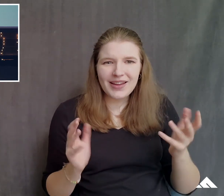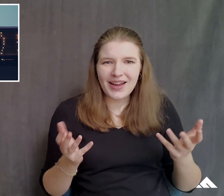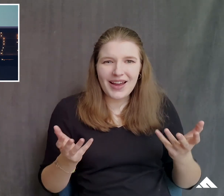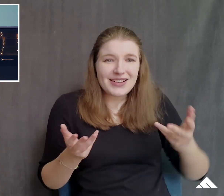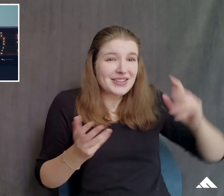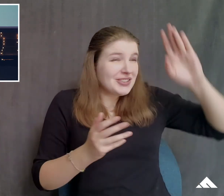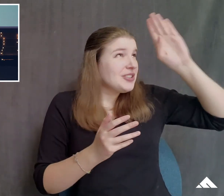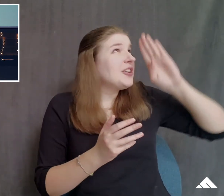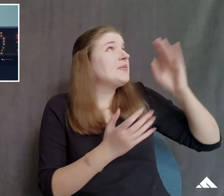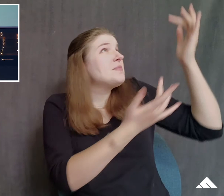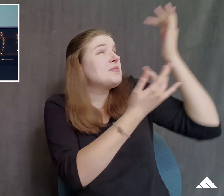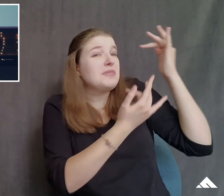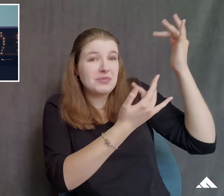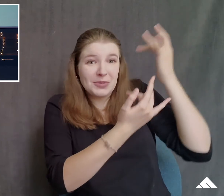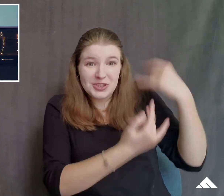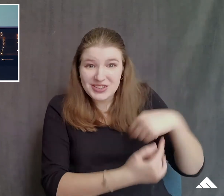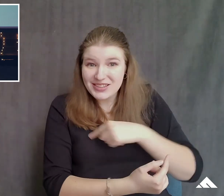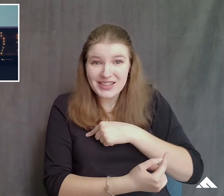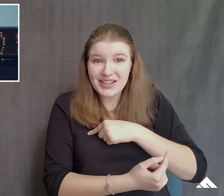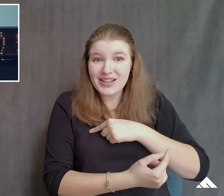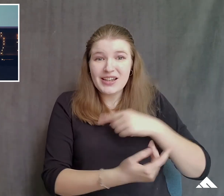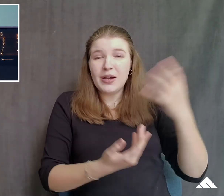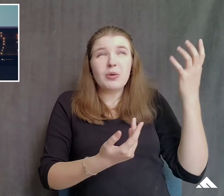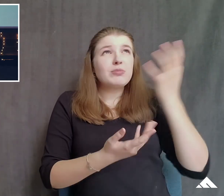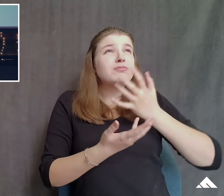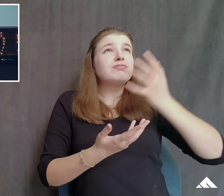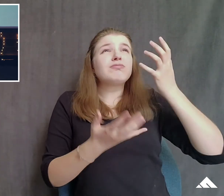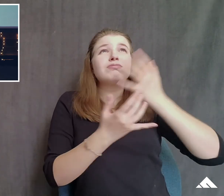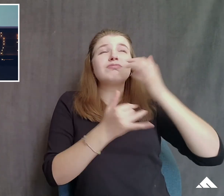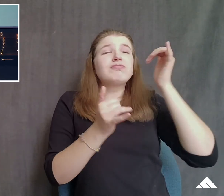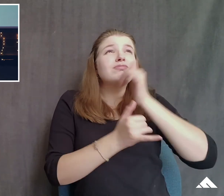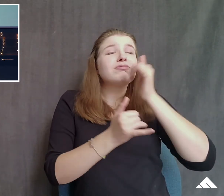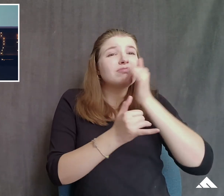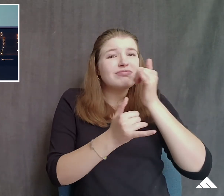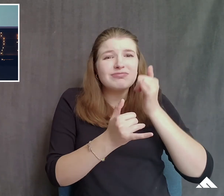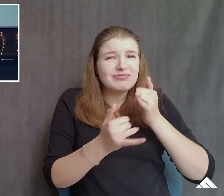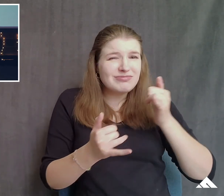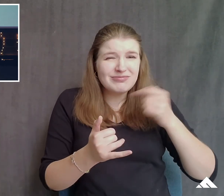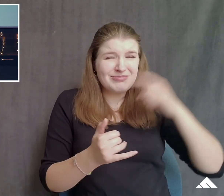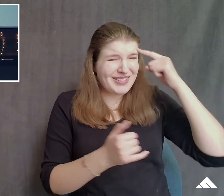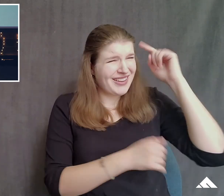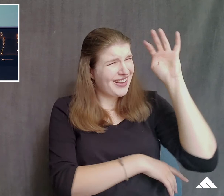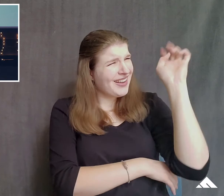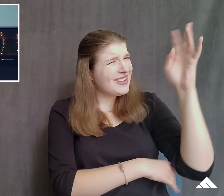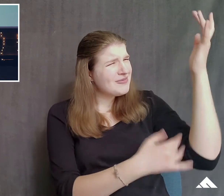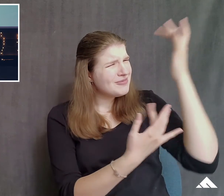That God would have mercy on us is so huge, it's a head scratcher to me. Why?